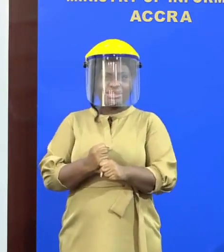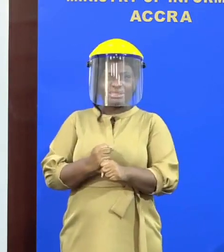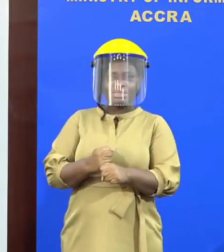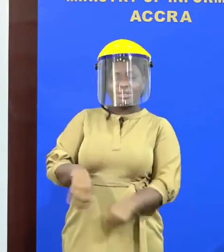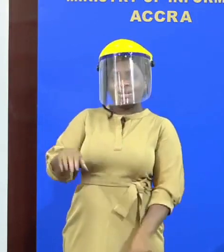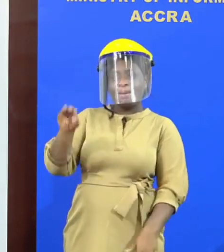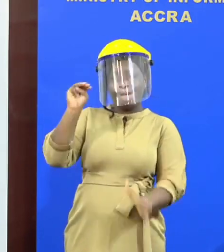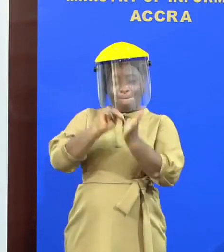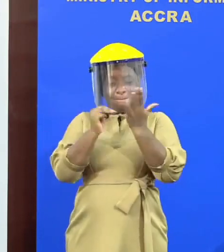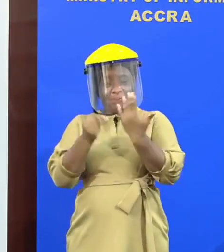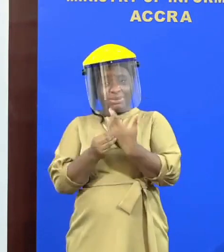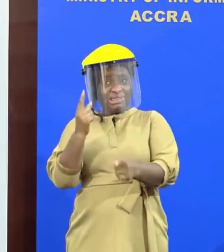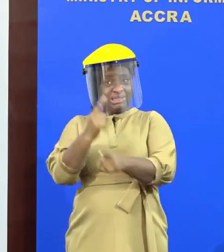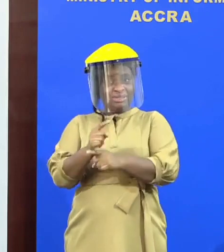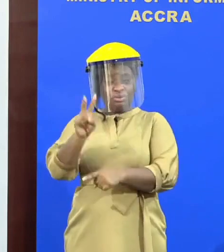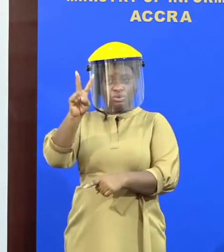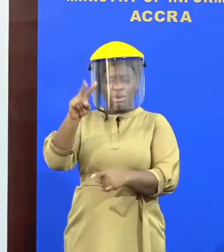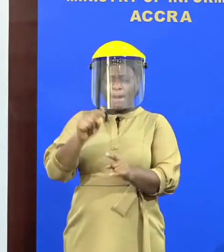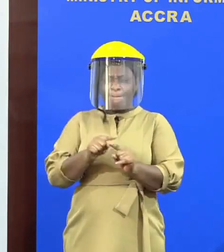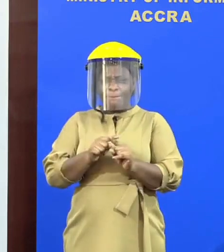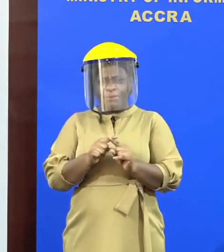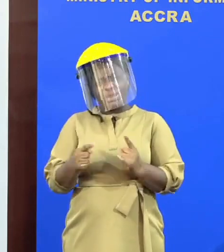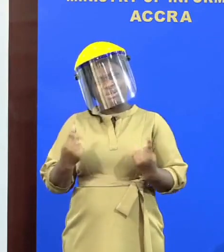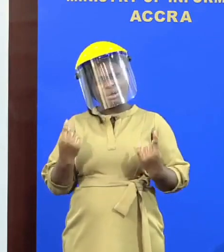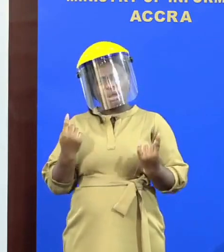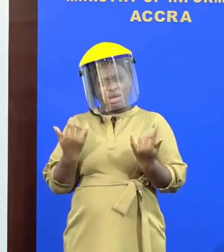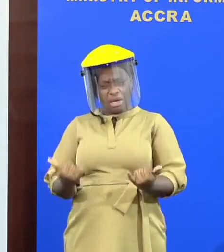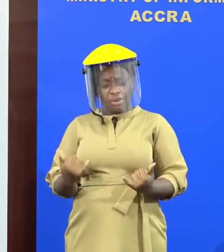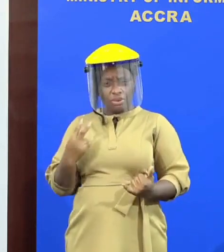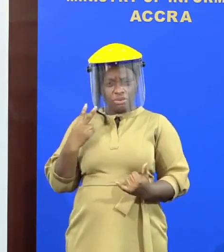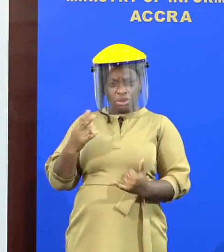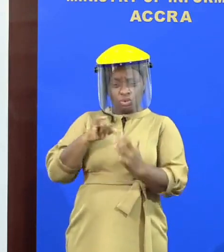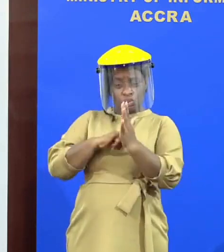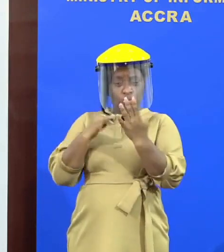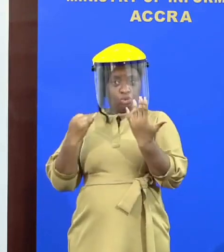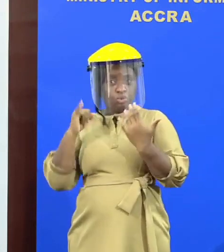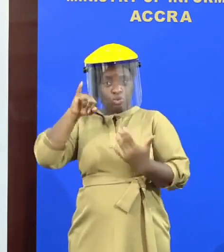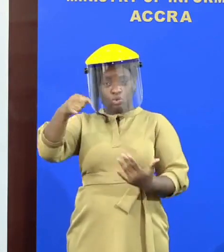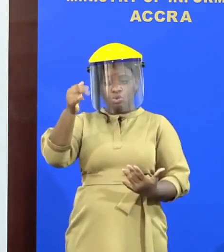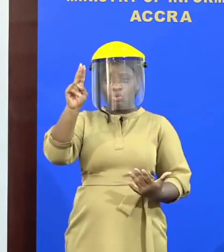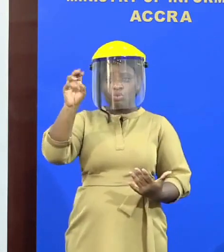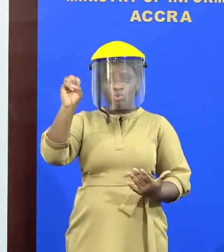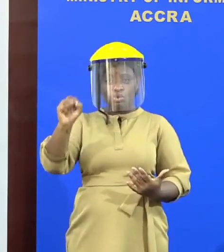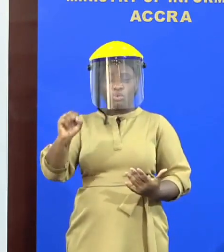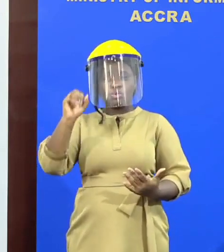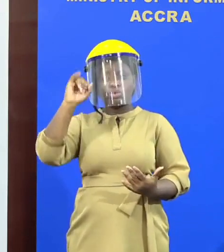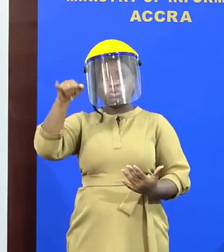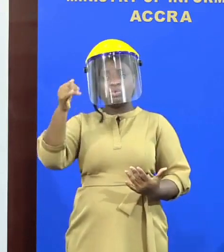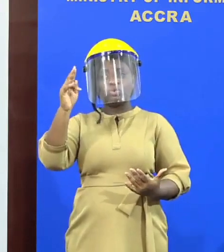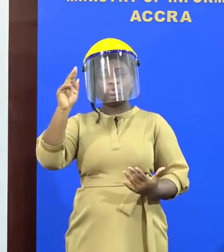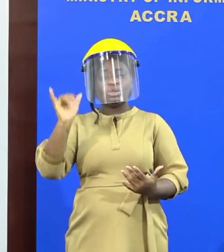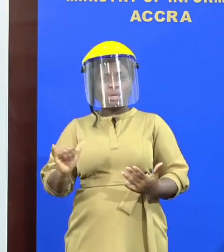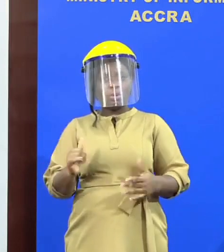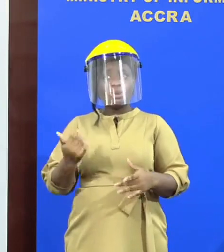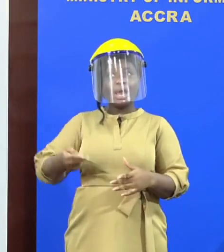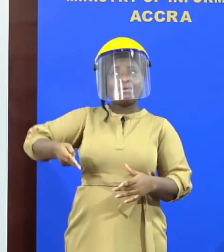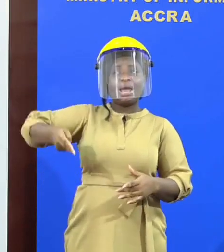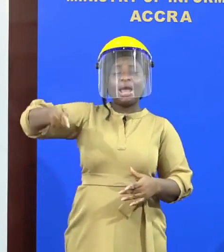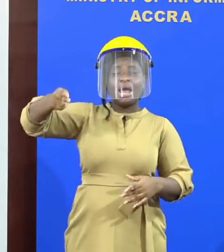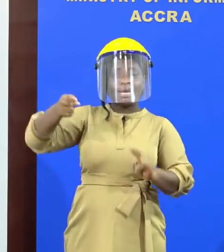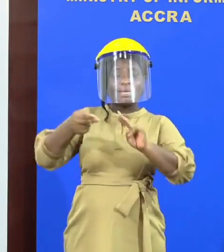with 2 cases. But if you look at the June, July, August, when we had the high increase, of course, the